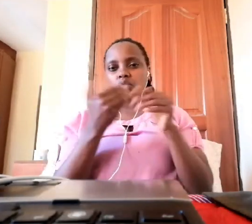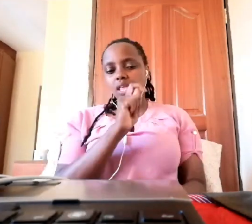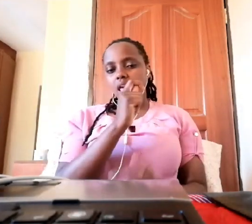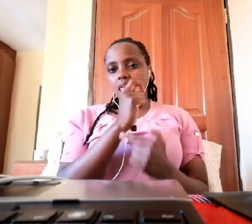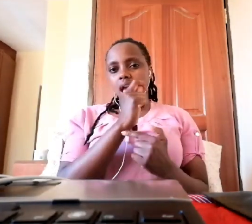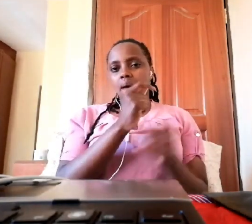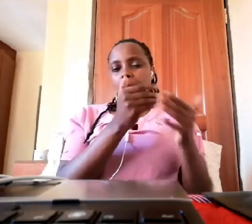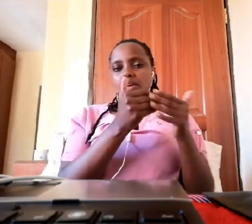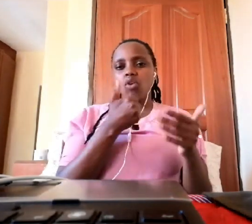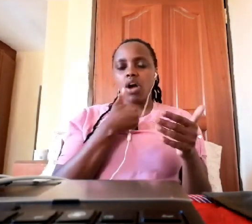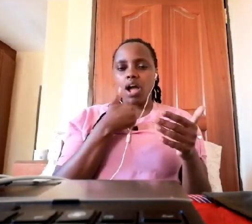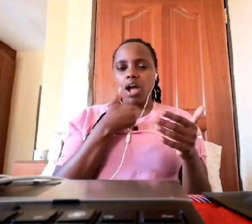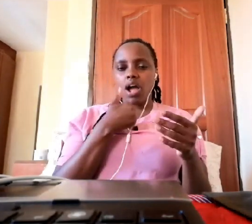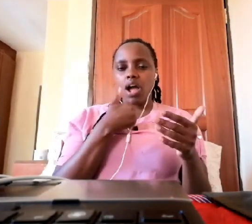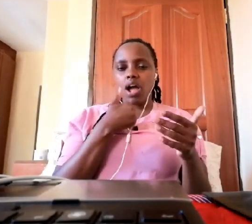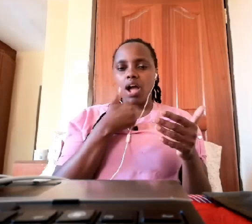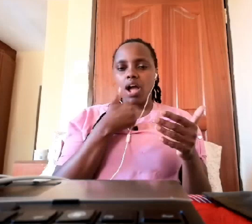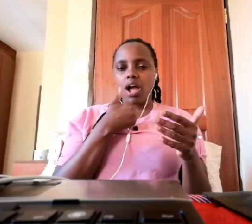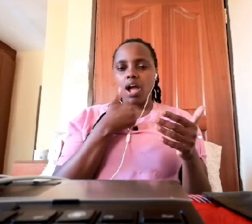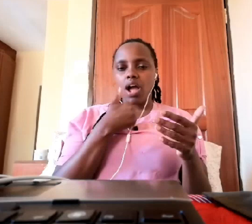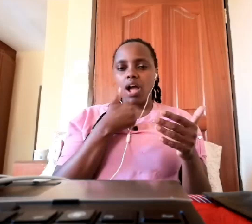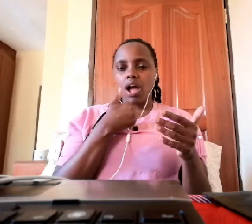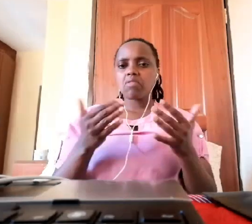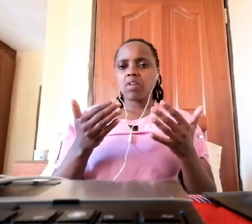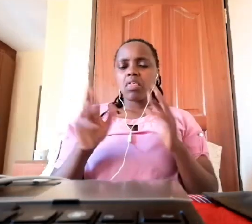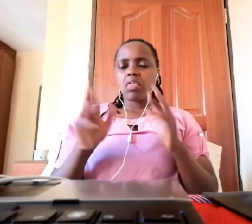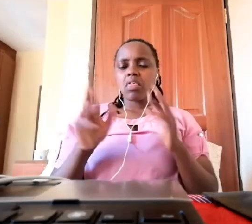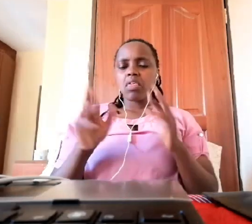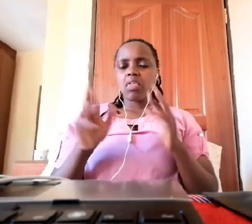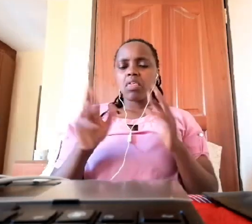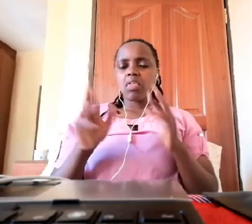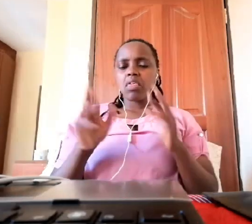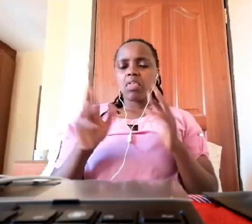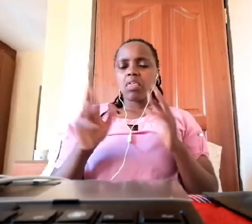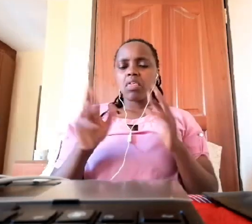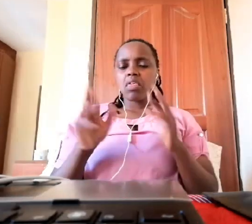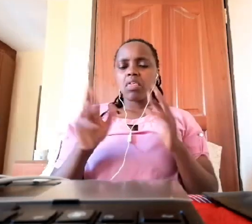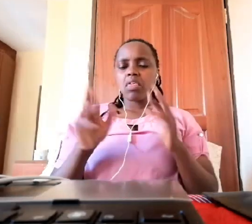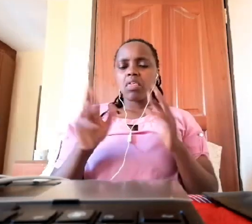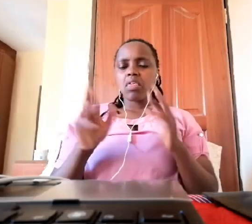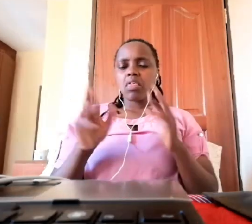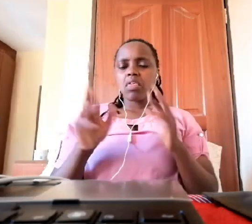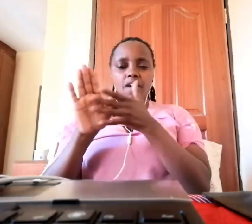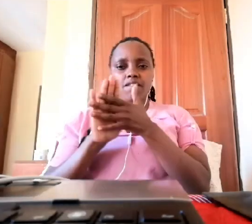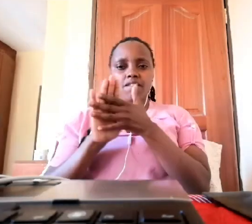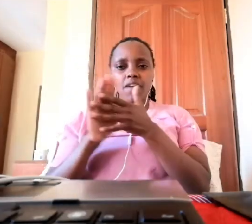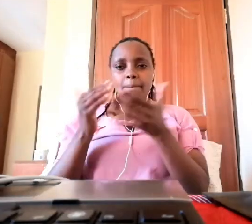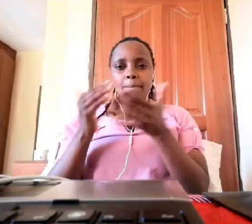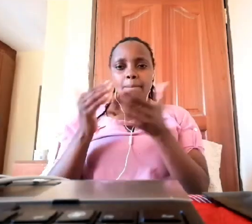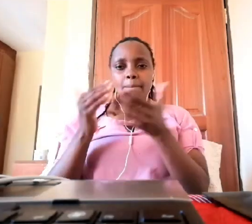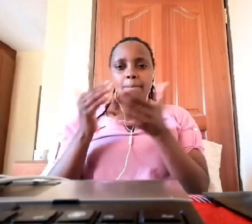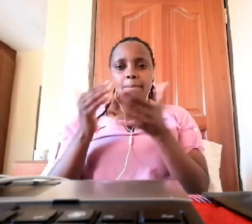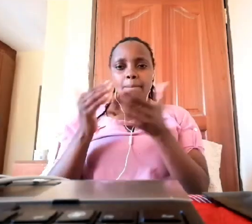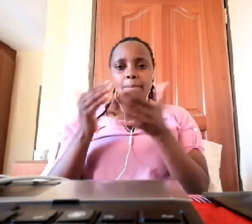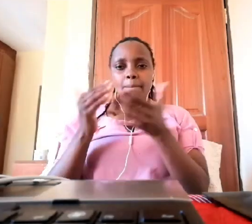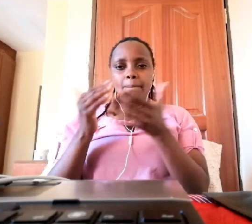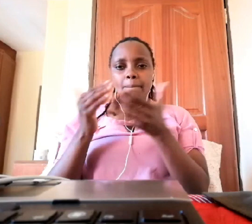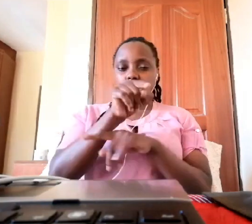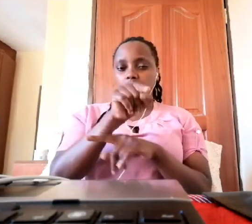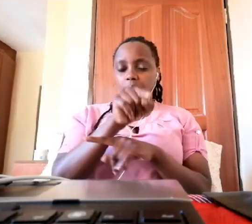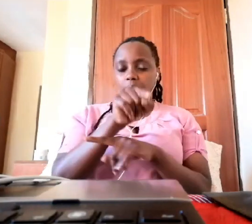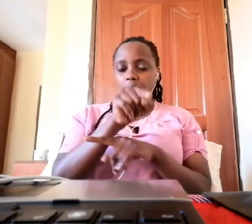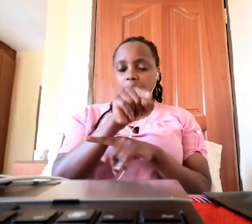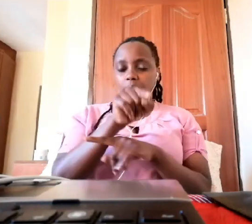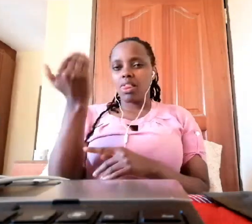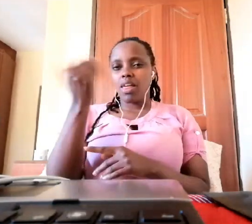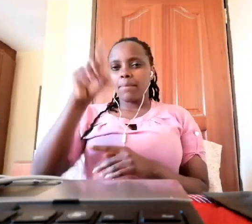we've had quite a significant amount of reporting. And I think very quickly, maybe what we can pull out of that is that